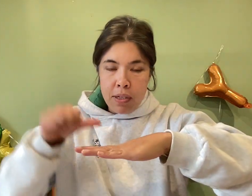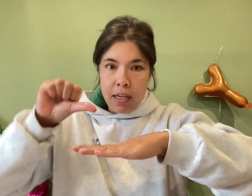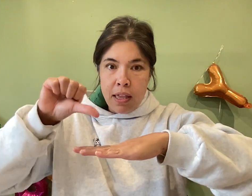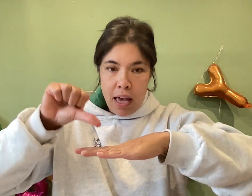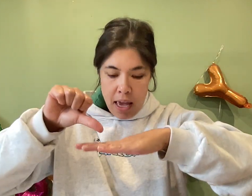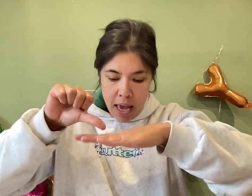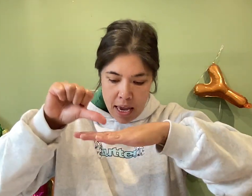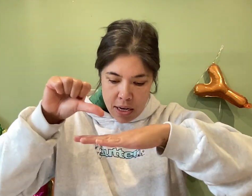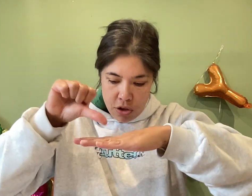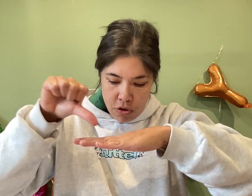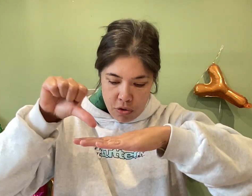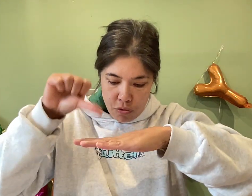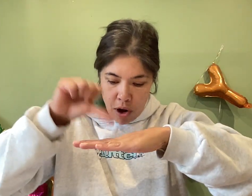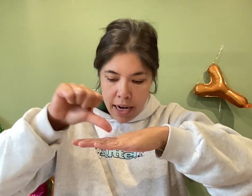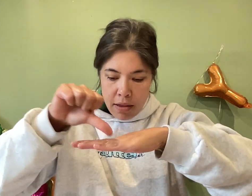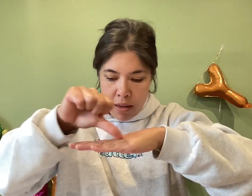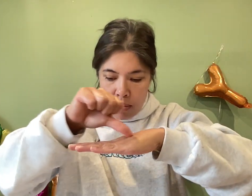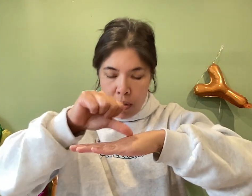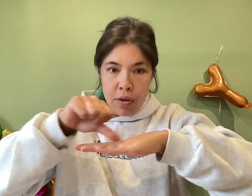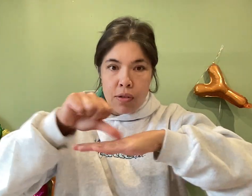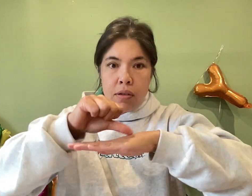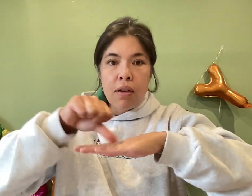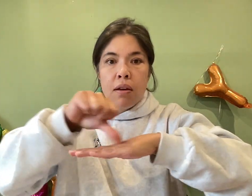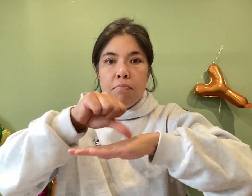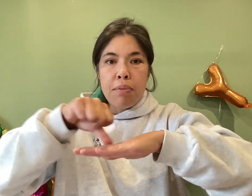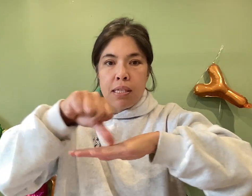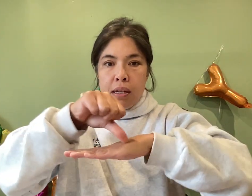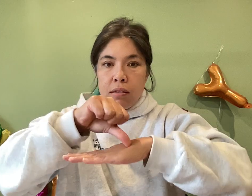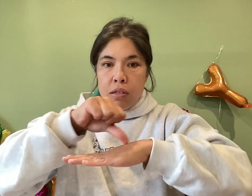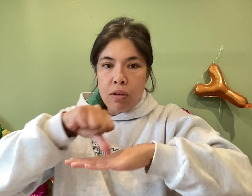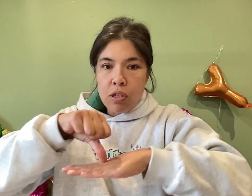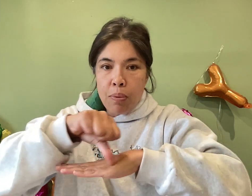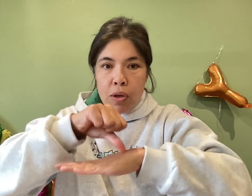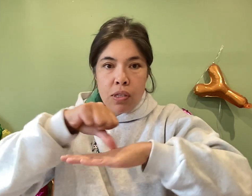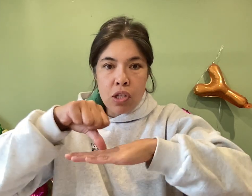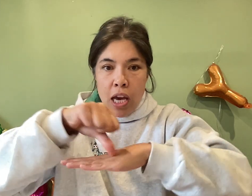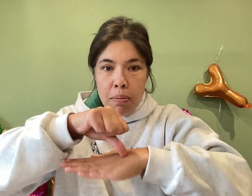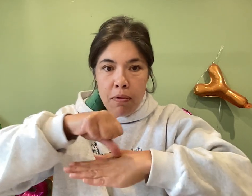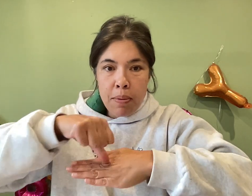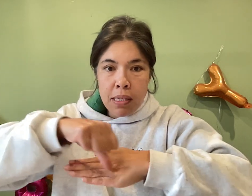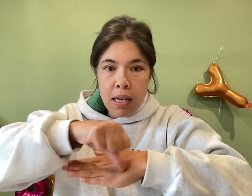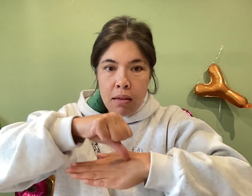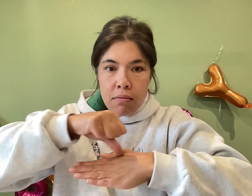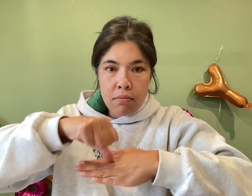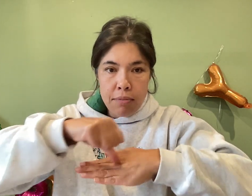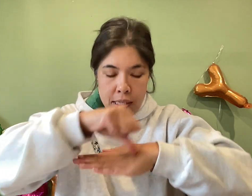like that, and your right thumb goes biscuit. So I suppose the shape of a biscuit.